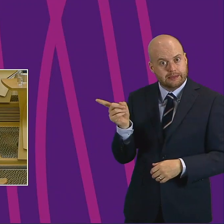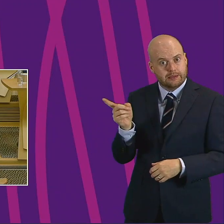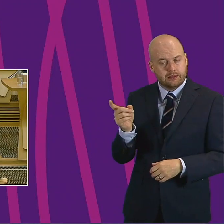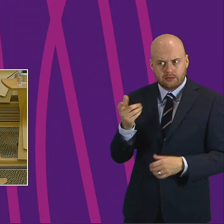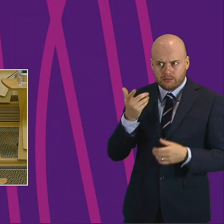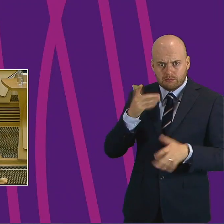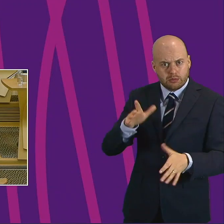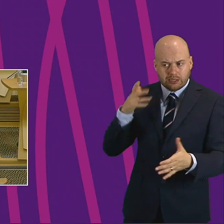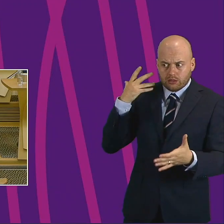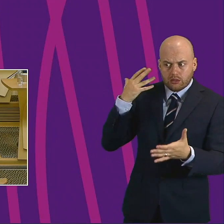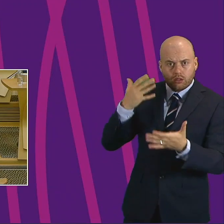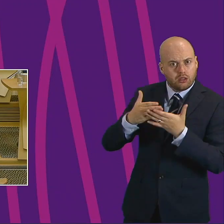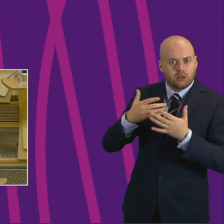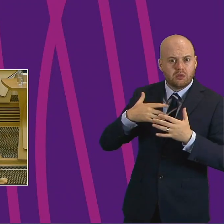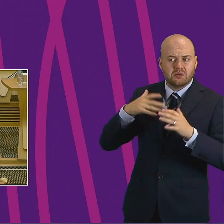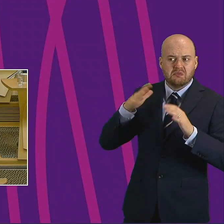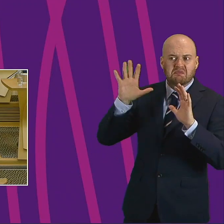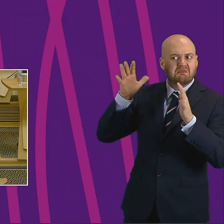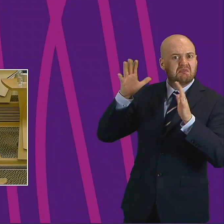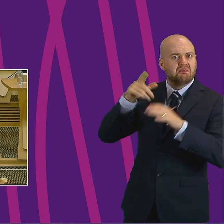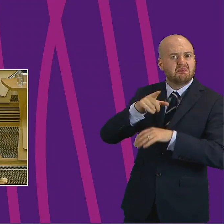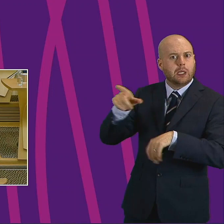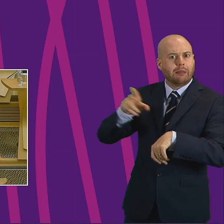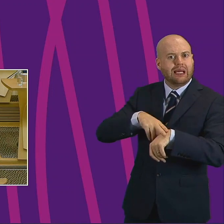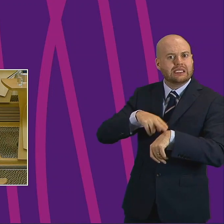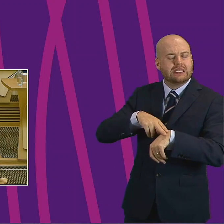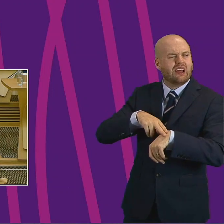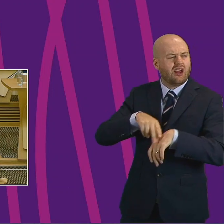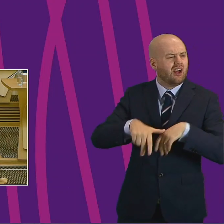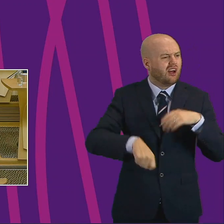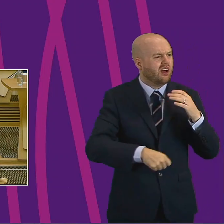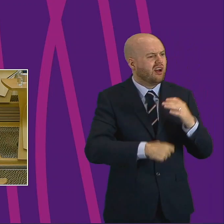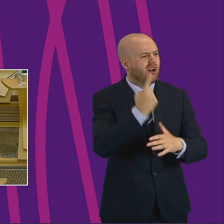then face the disorder, as we witnessed on Sunday, is simply